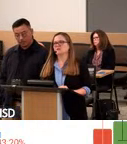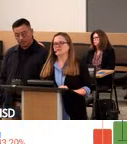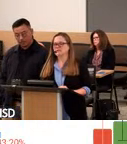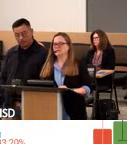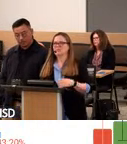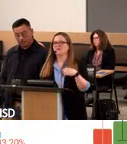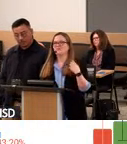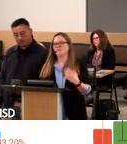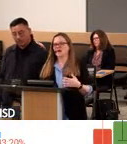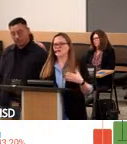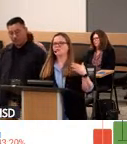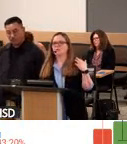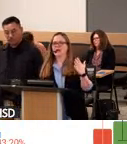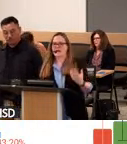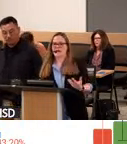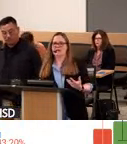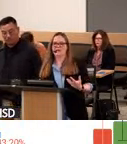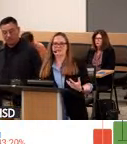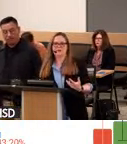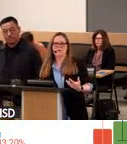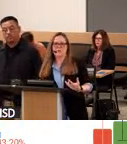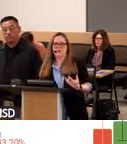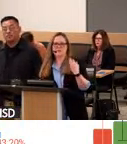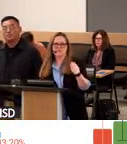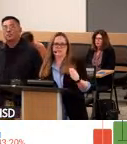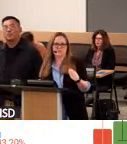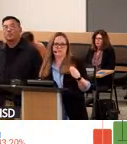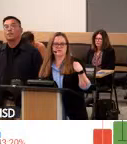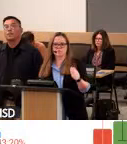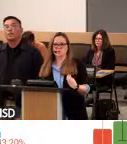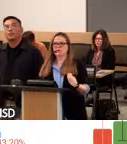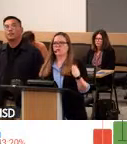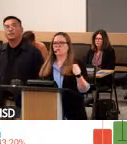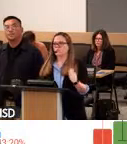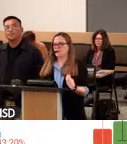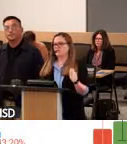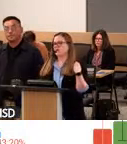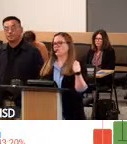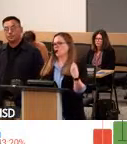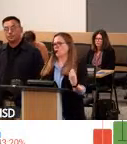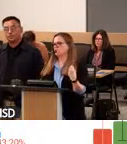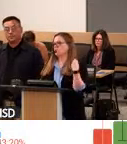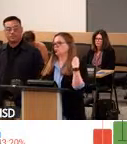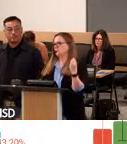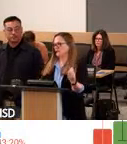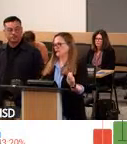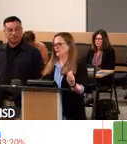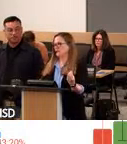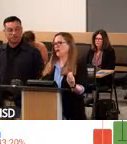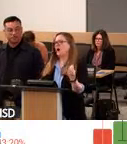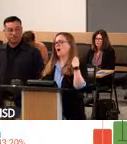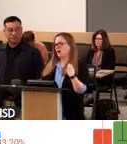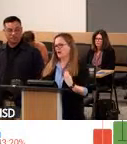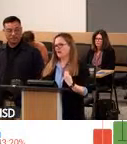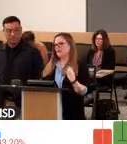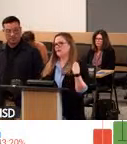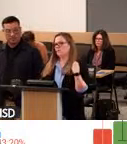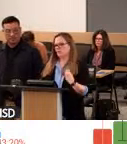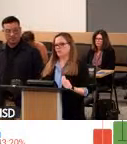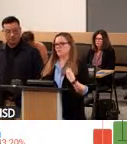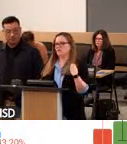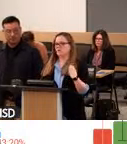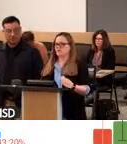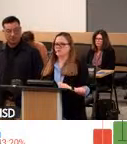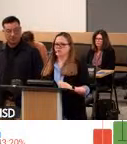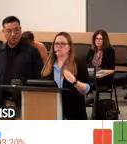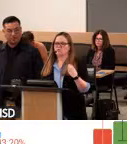there is a value add when a teacher is working with a knowledgeable peer on